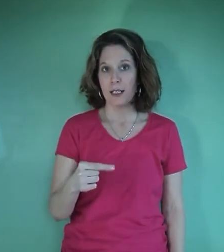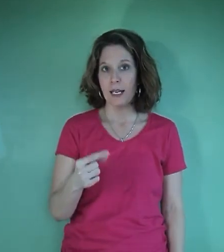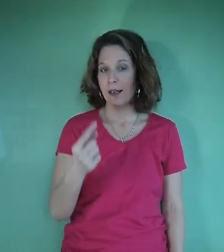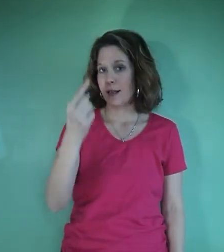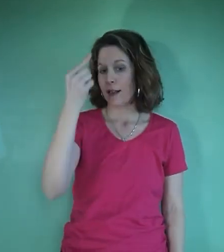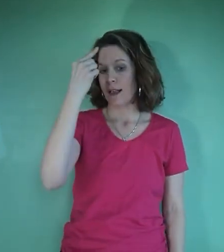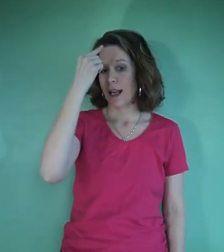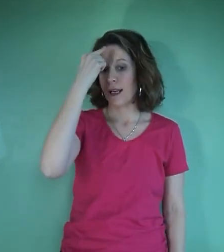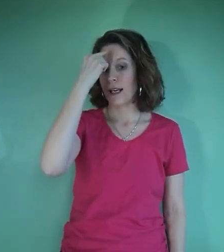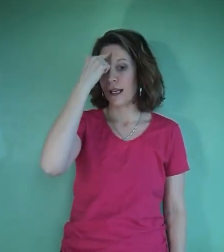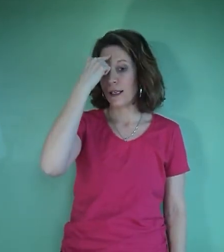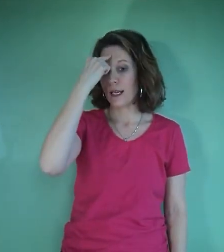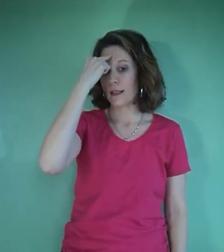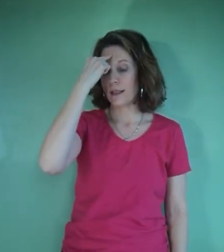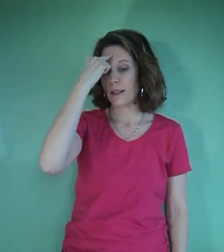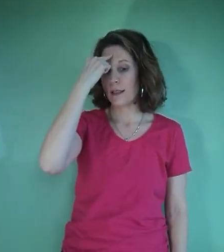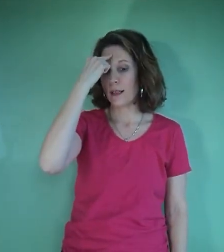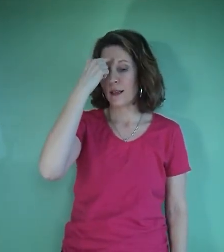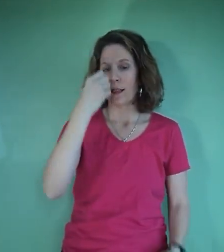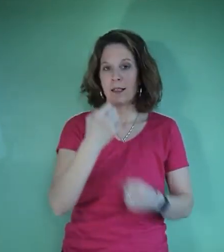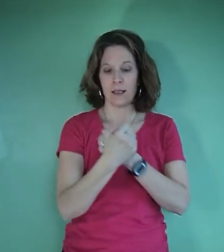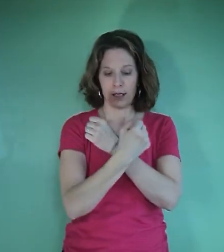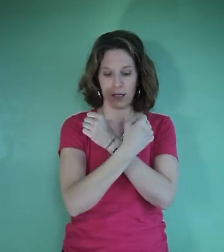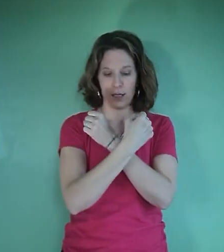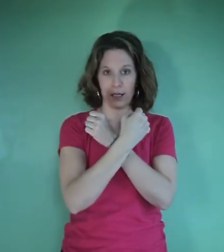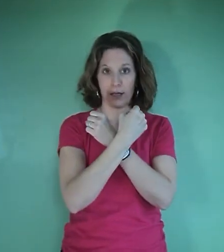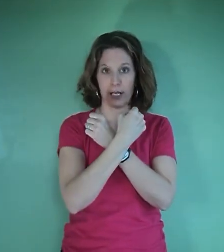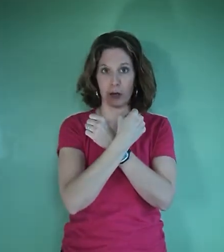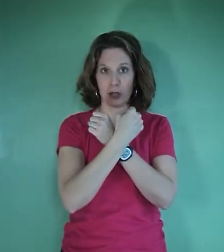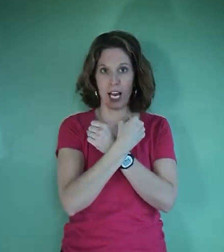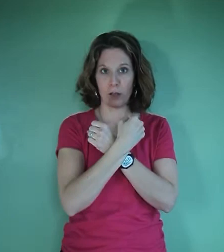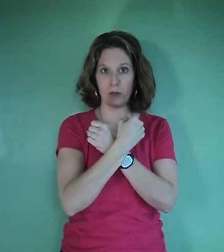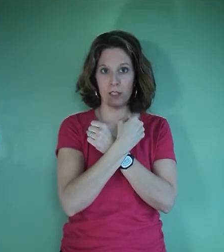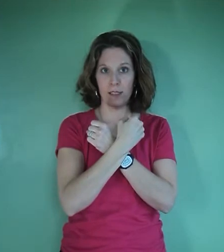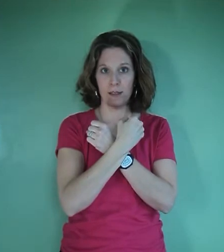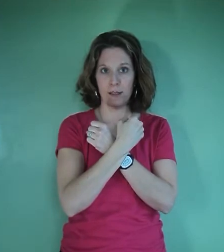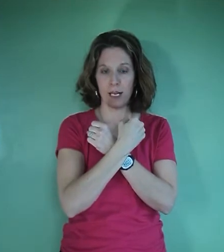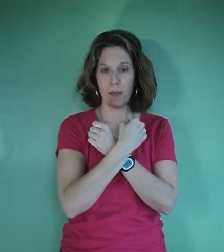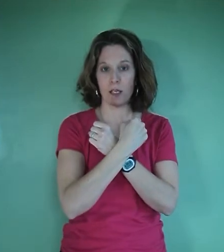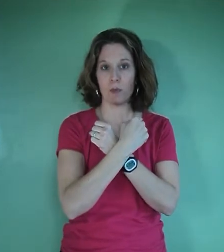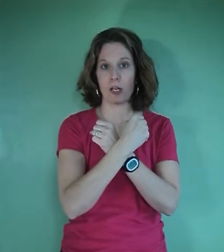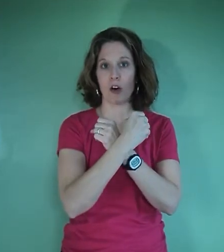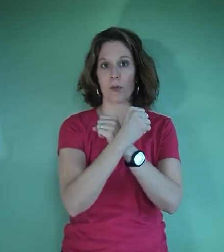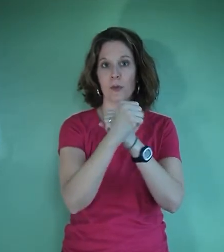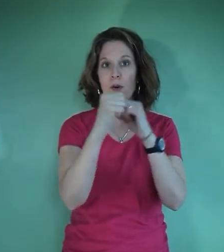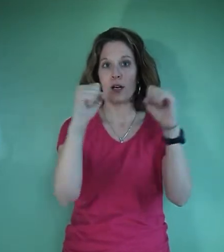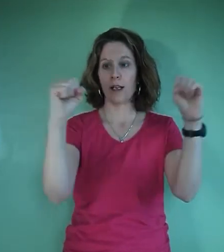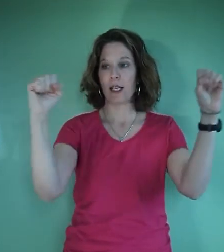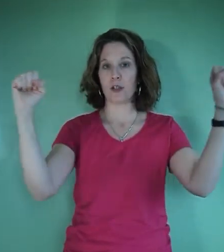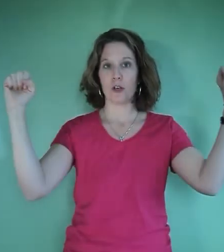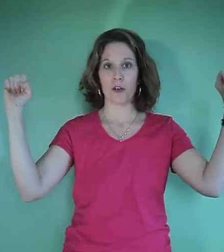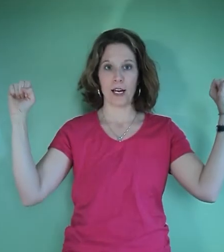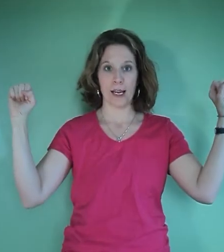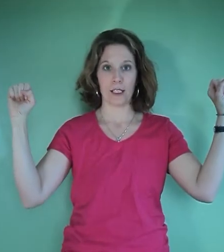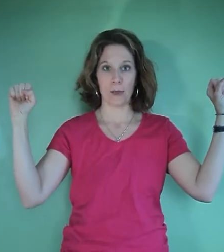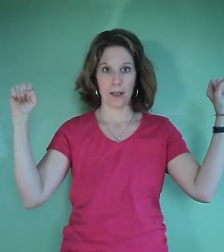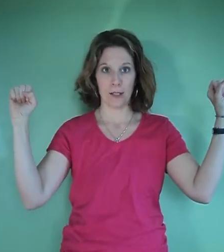Gandhi and India's, kind of like you're shackled, and then you bring your arms apart and turn your hands. We did this